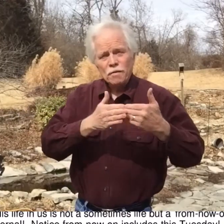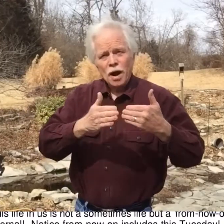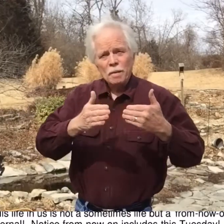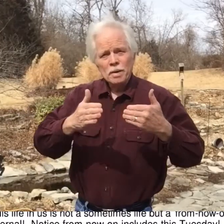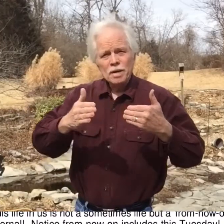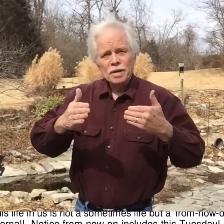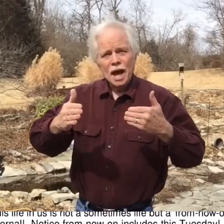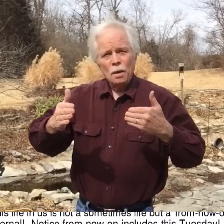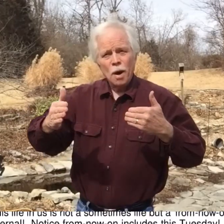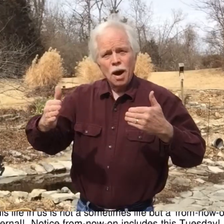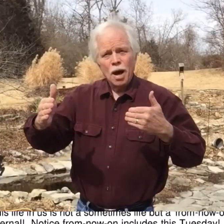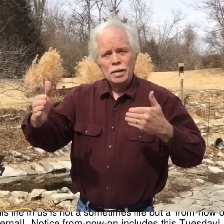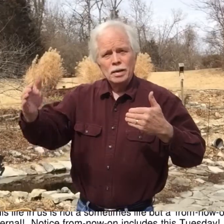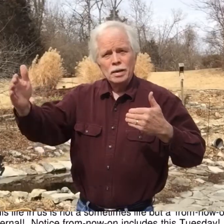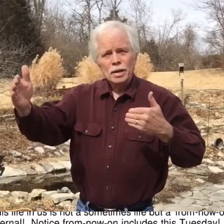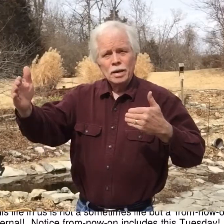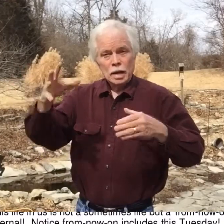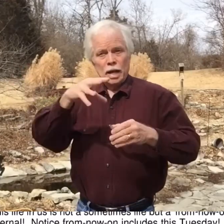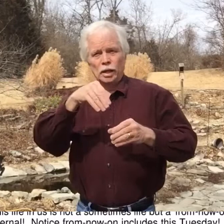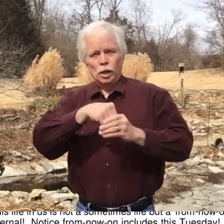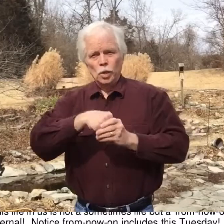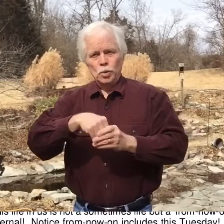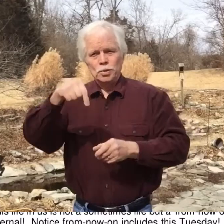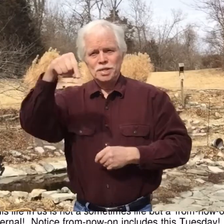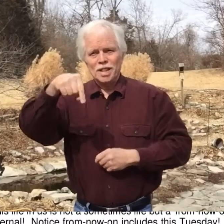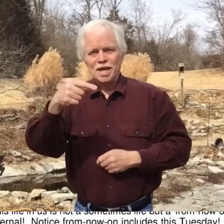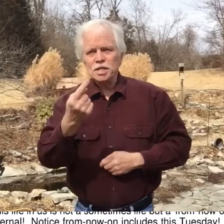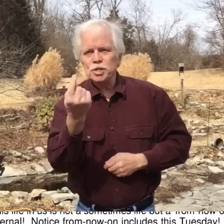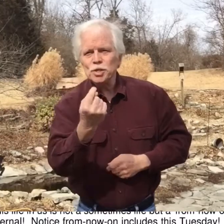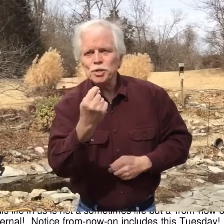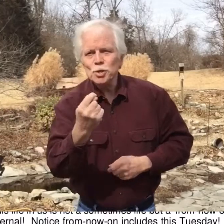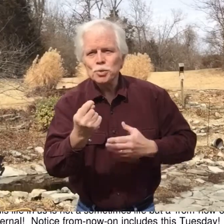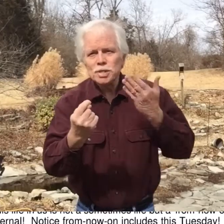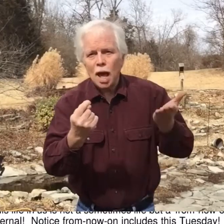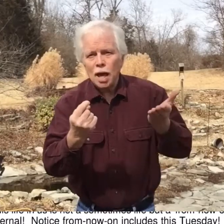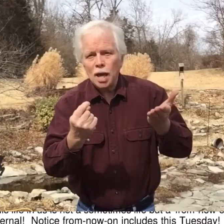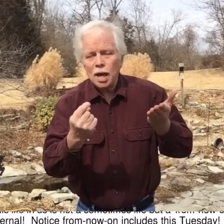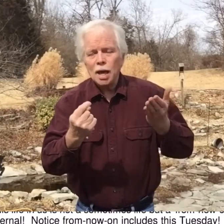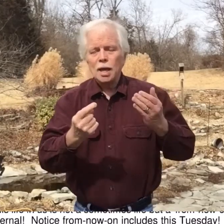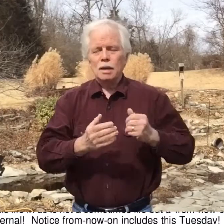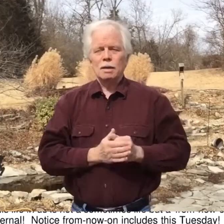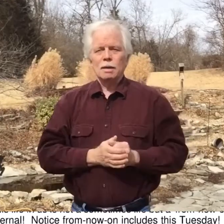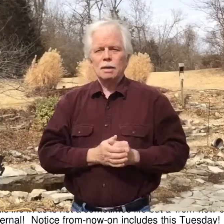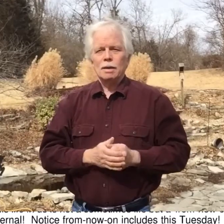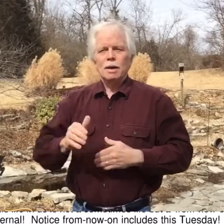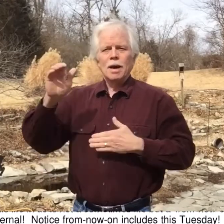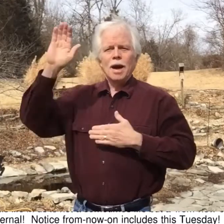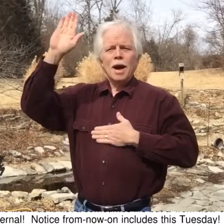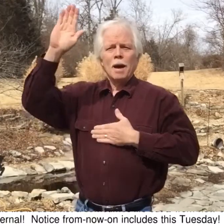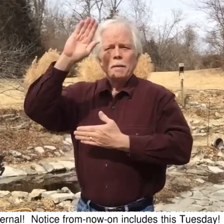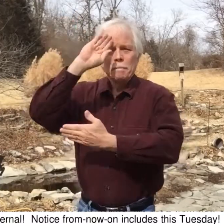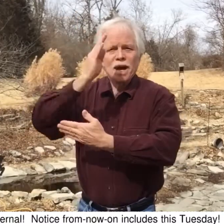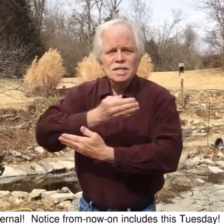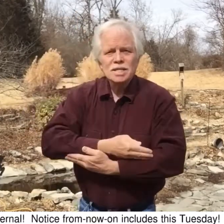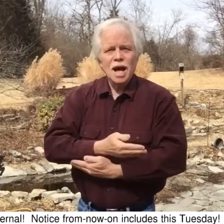from now on includes this Tuesday. 3 Corinthians son,